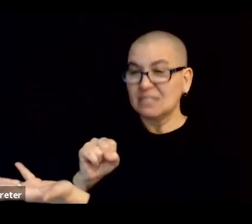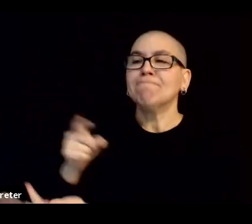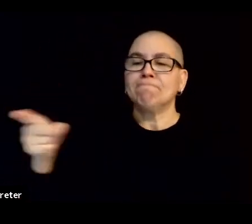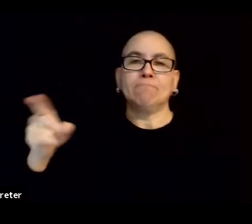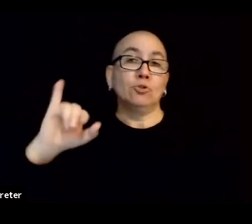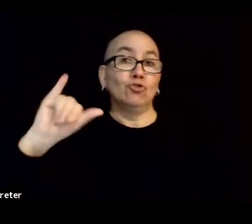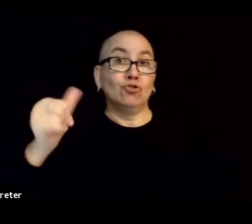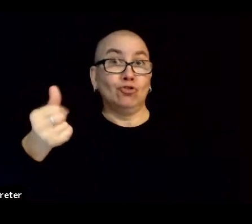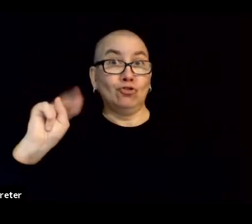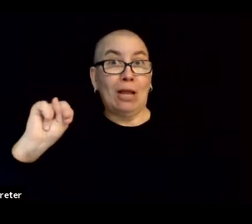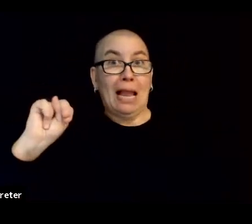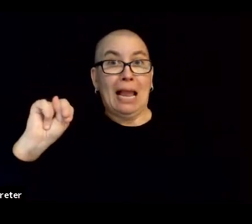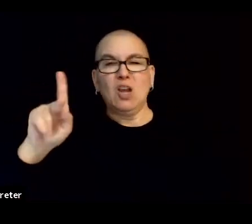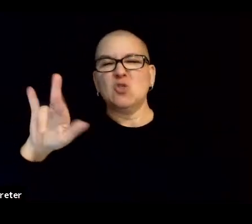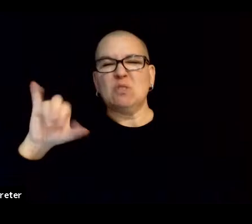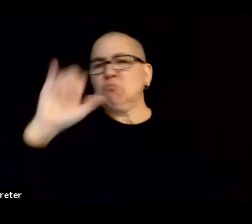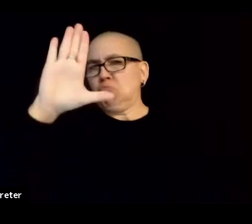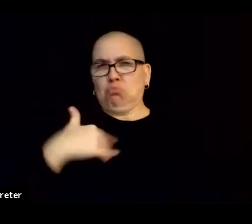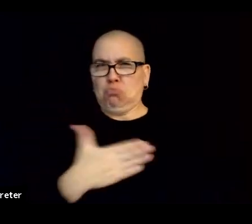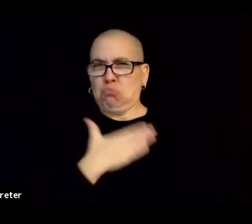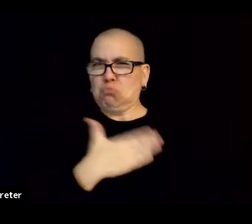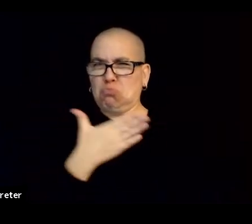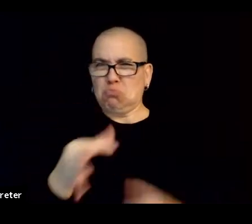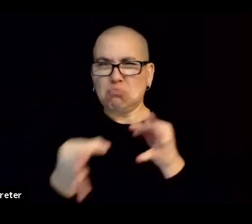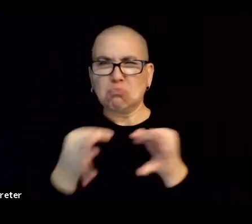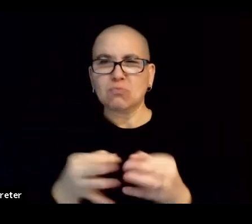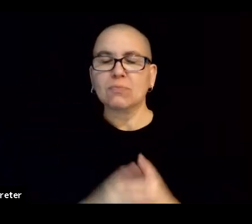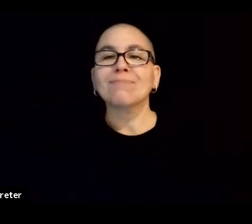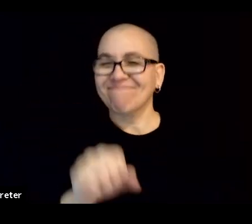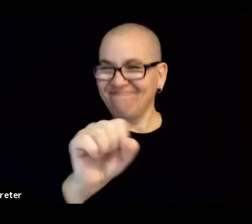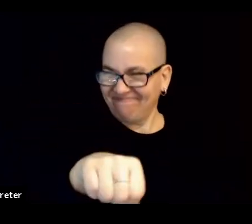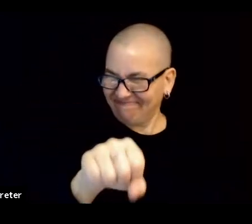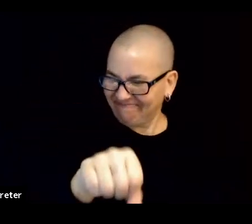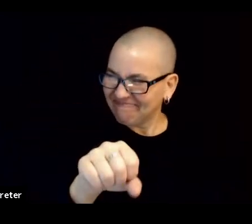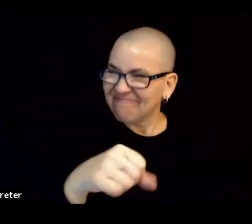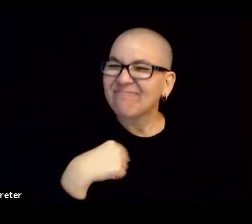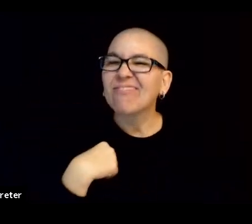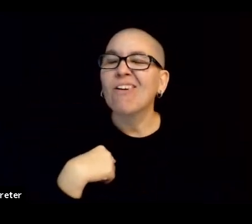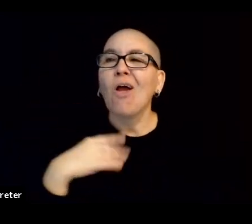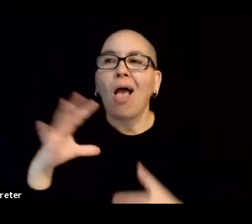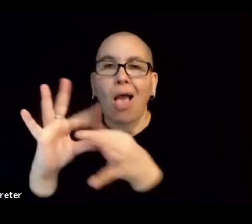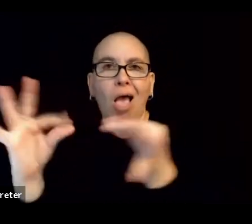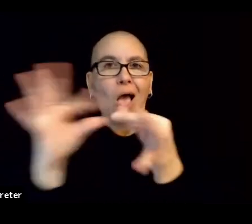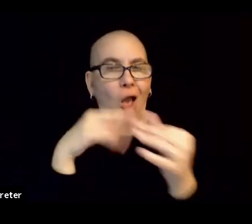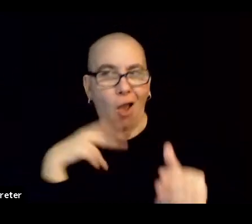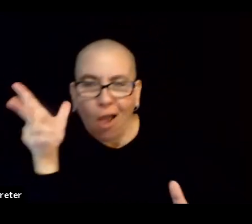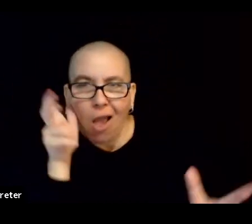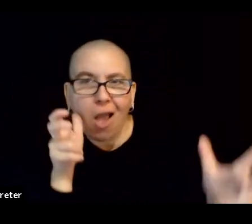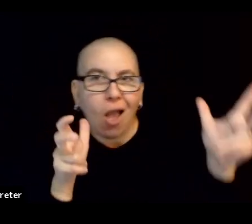anecdotally, we do hear of people traveling from all over the place to try to get it. So Chris?